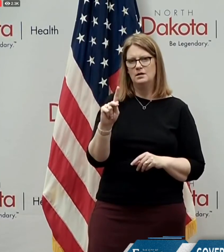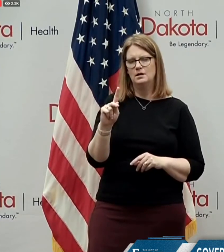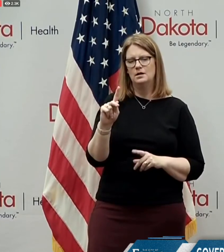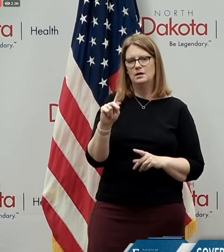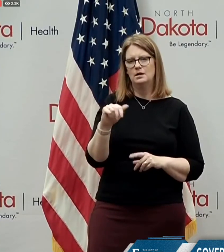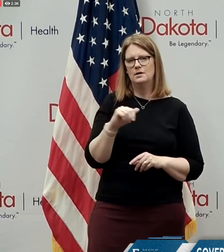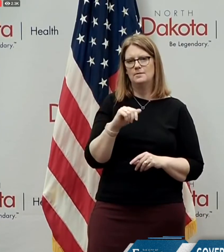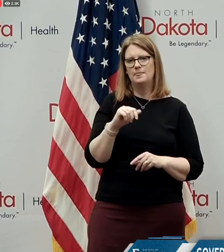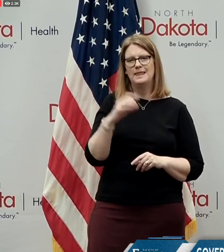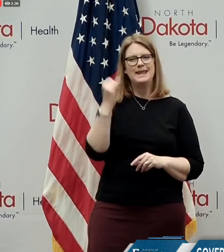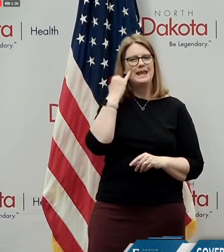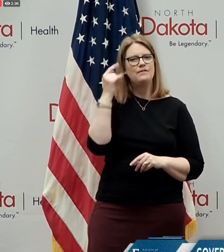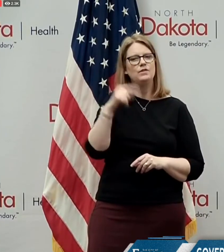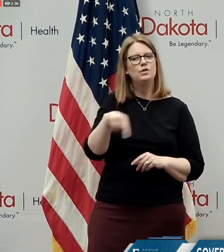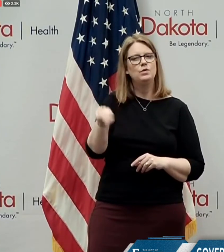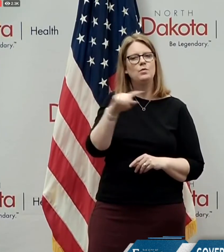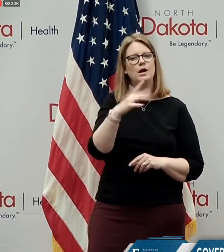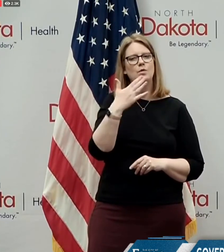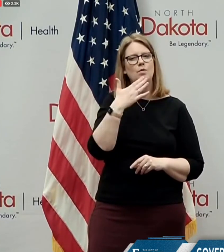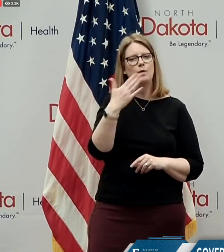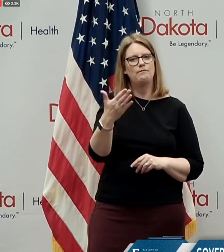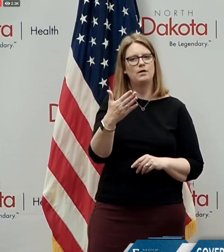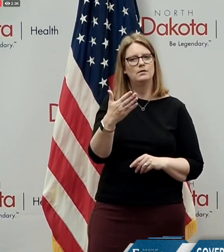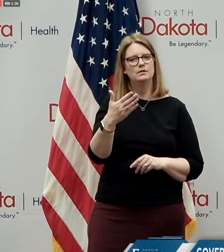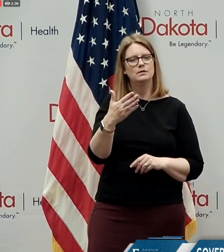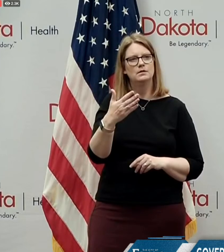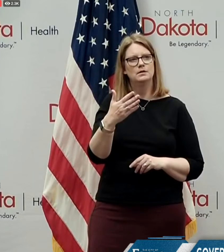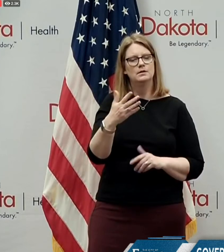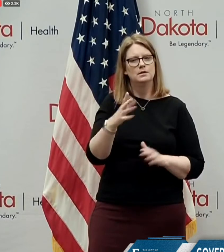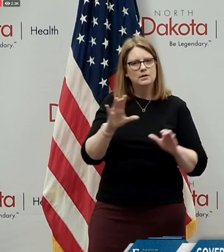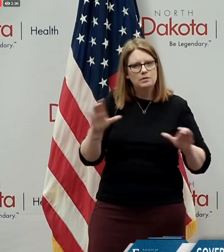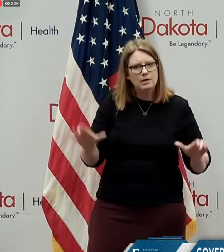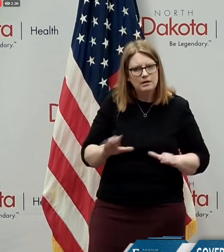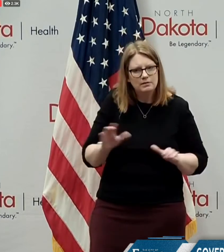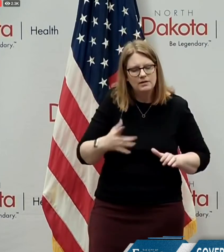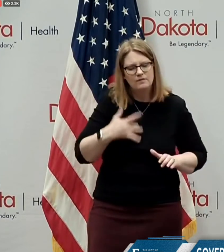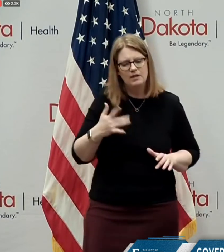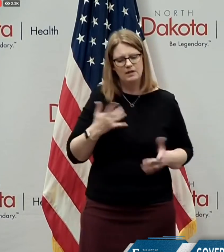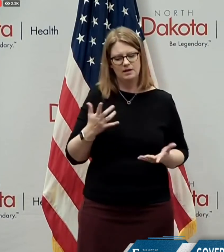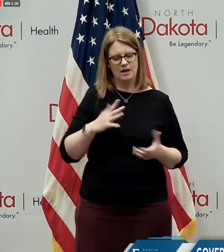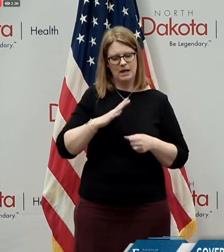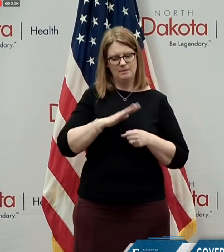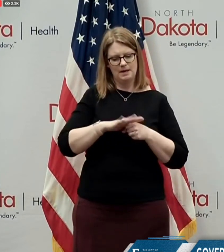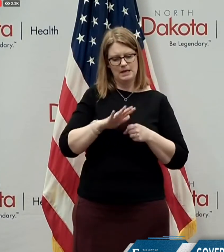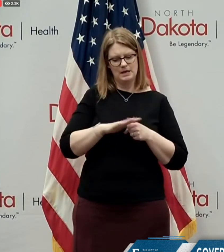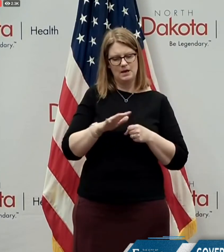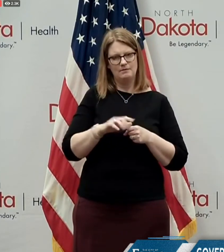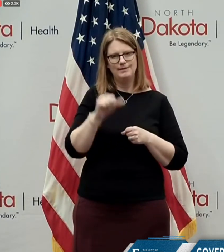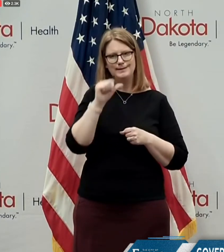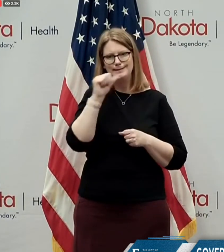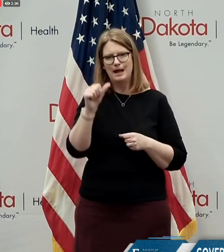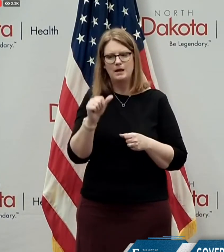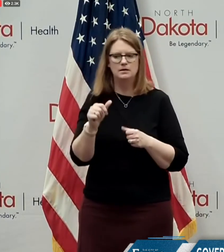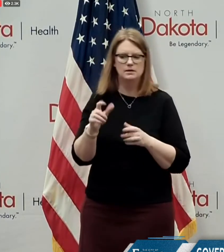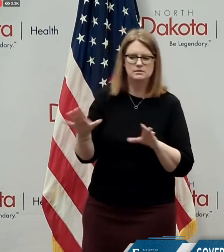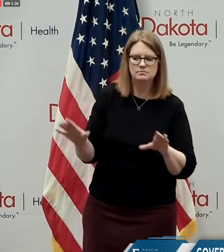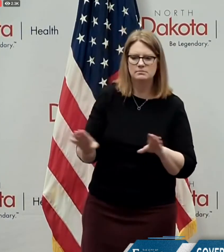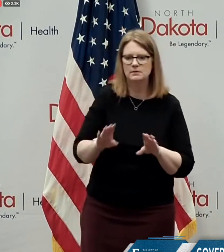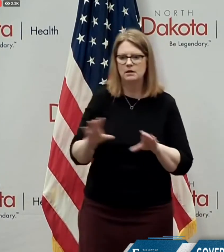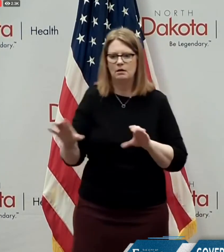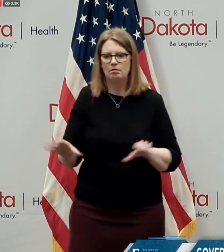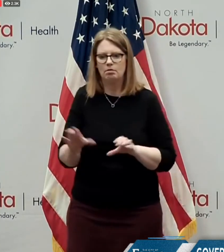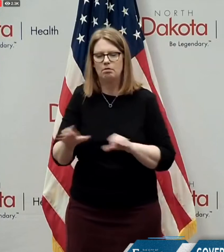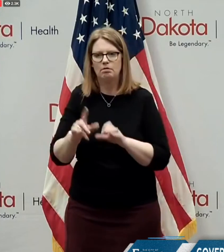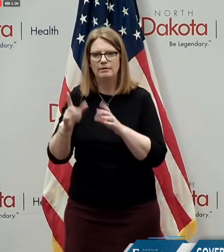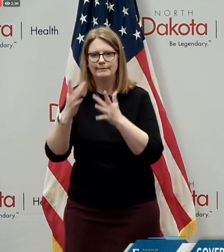says, "If you're grateful, you act out of a sense of enough and not out of a sense of scarcity, and then you are willing